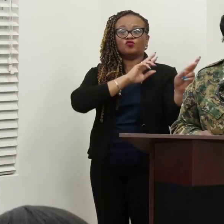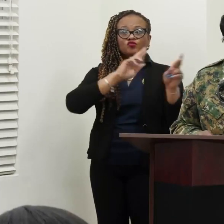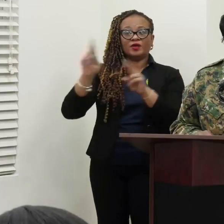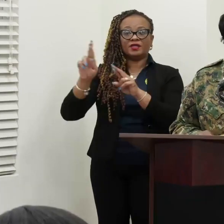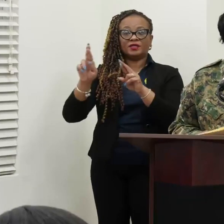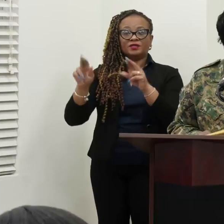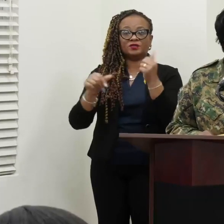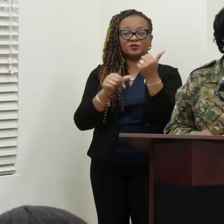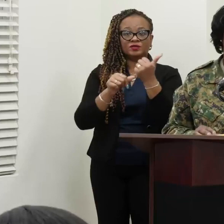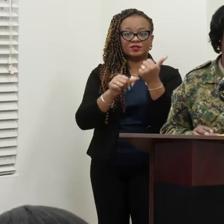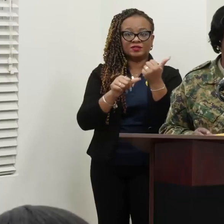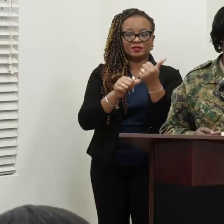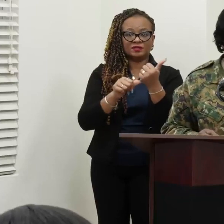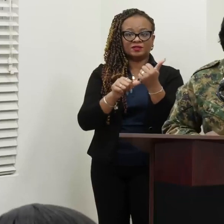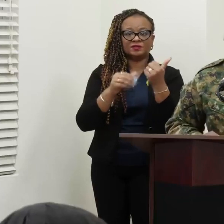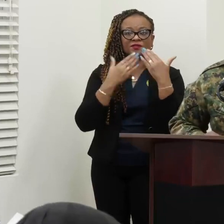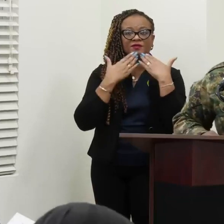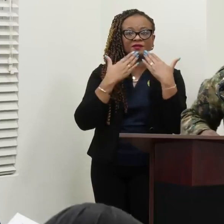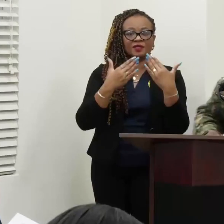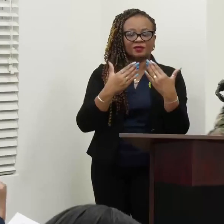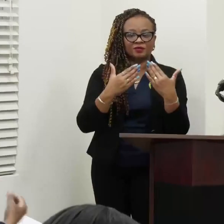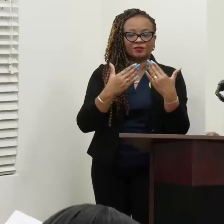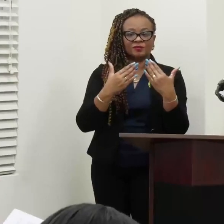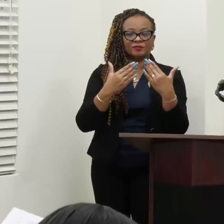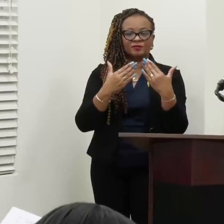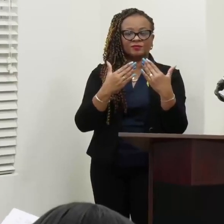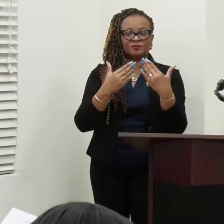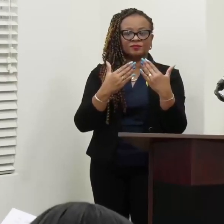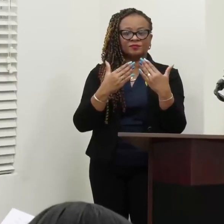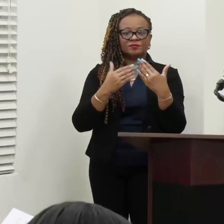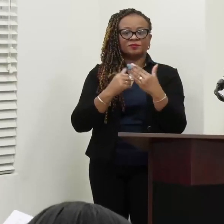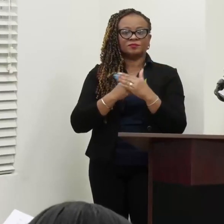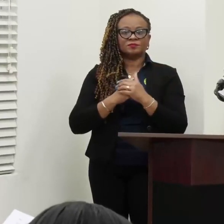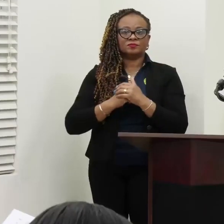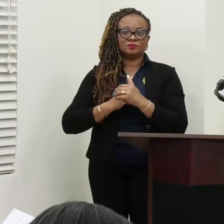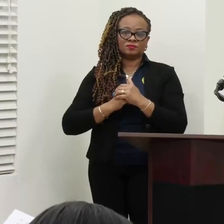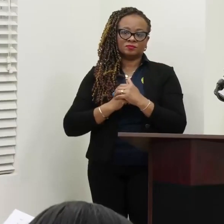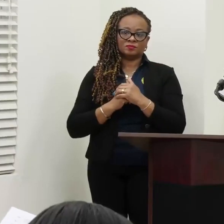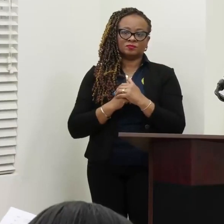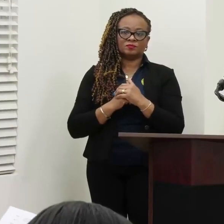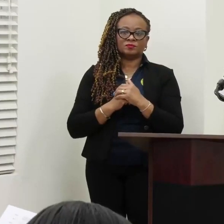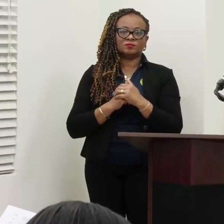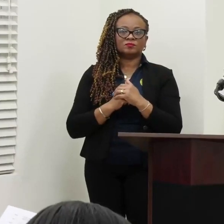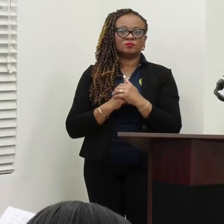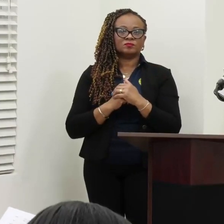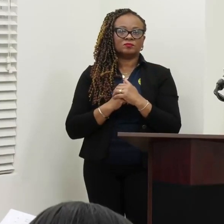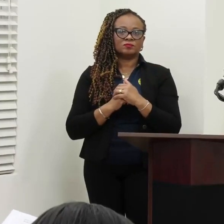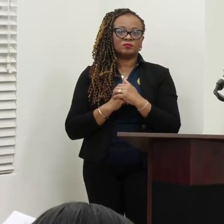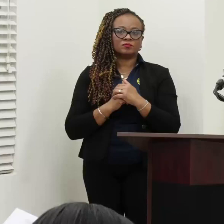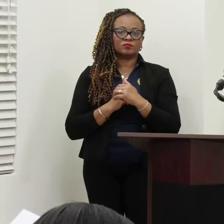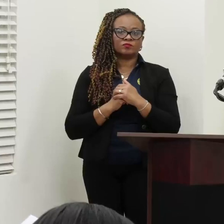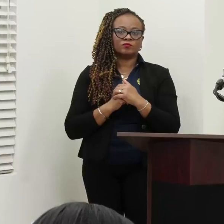assist. Thank you. Defense Force a ton pour tout mon assistant. Merci un peu.